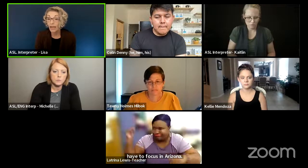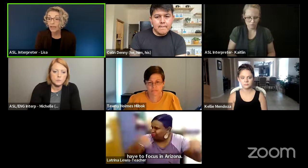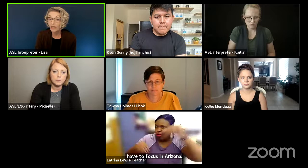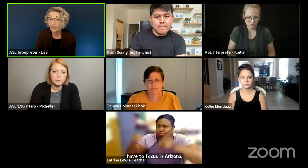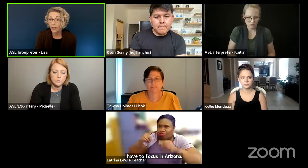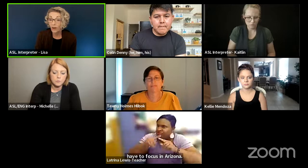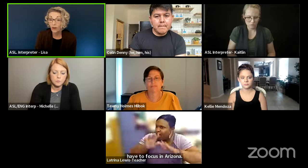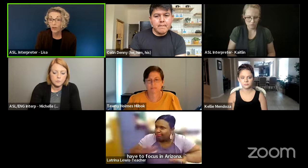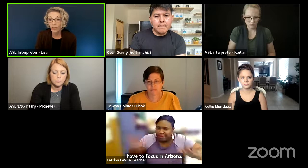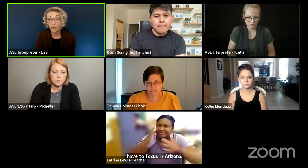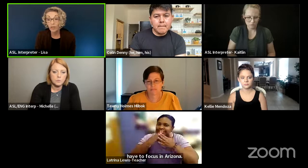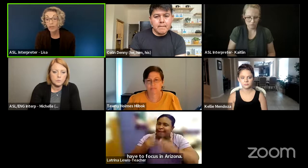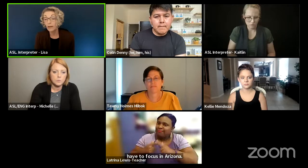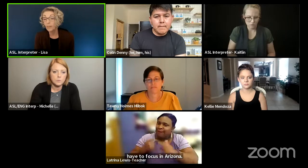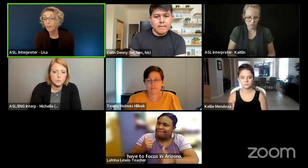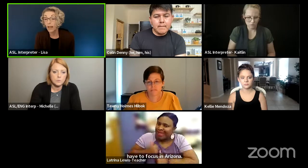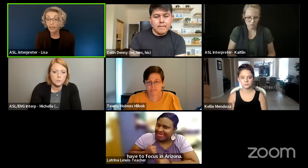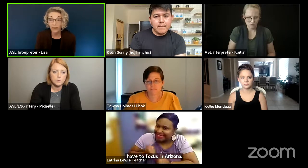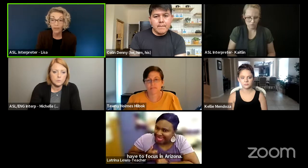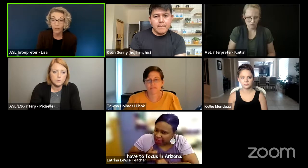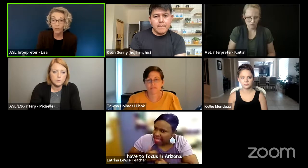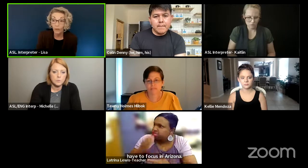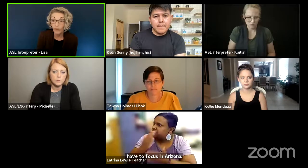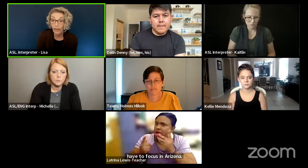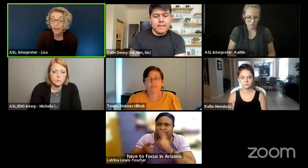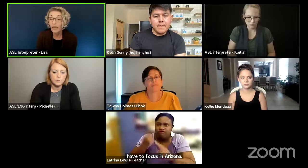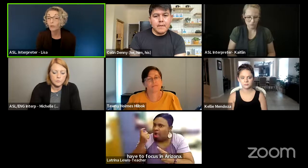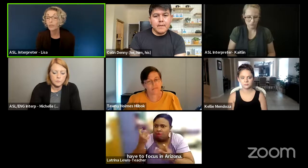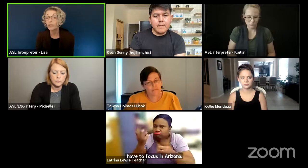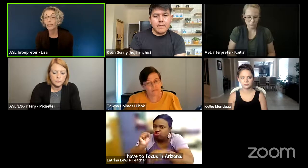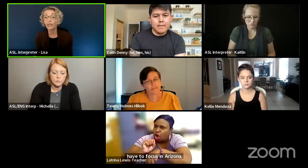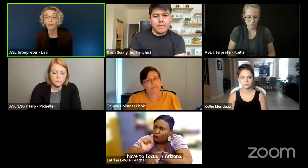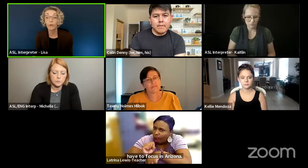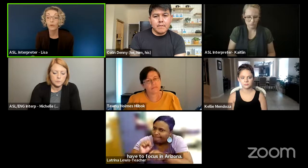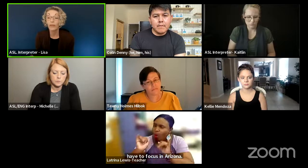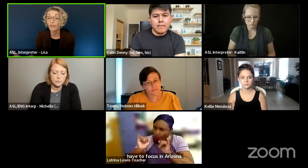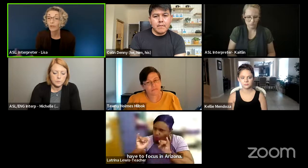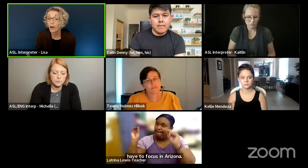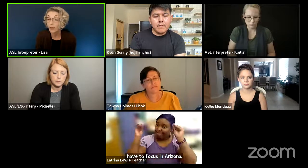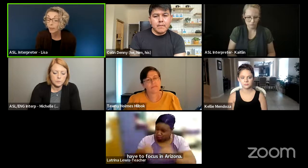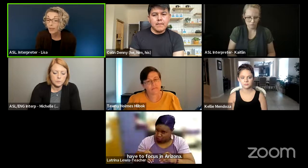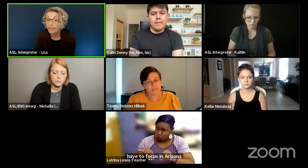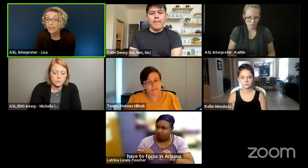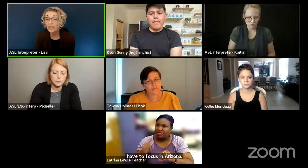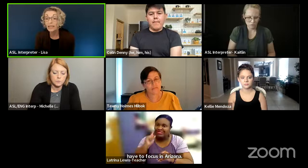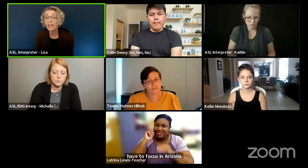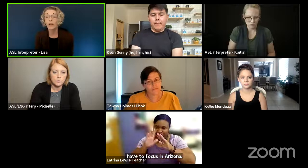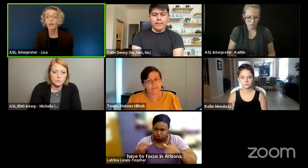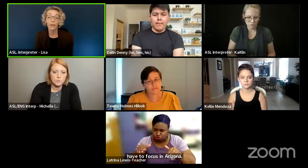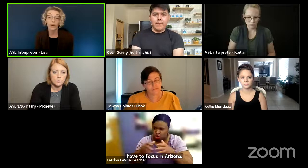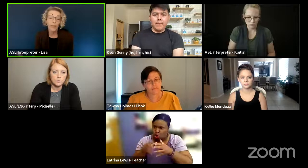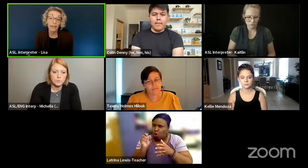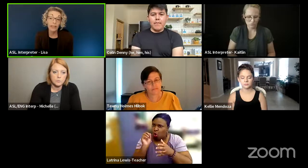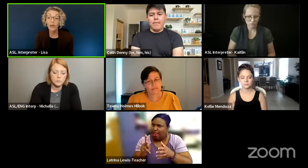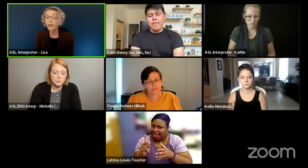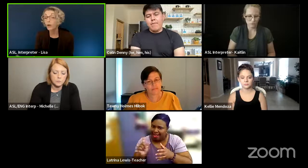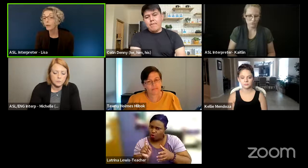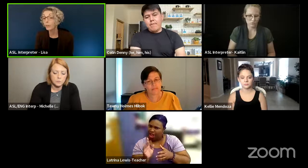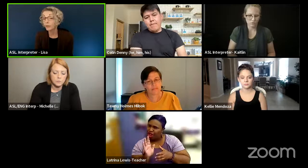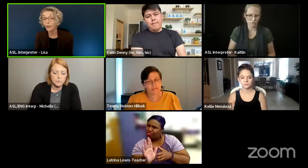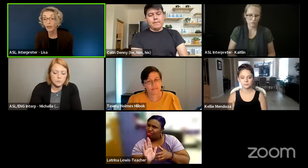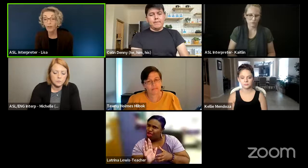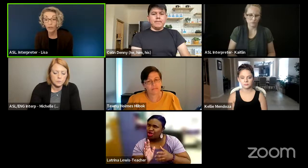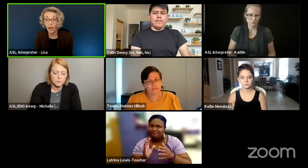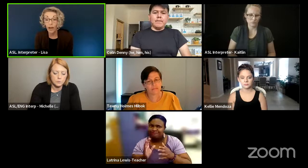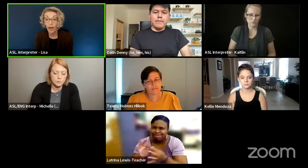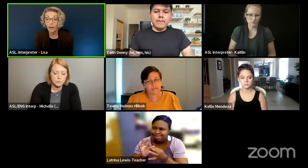large. And so, and we're seeing Black deaf children moving in. We're seeing children moving in from other places, either military or